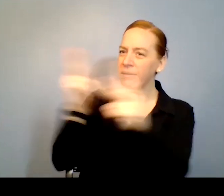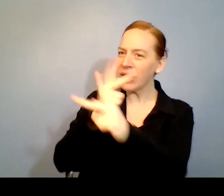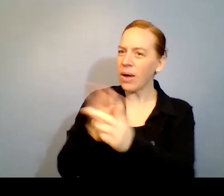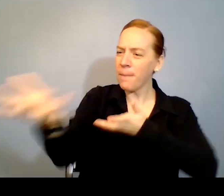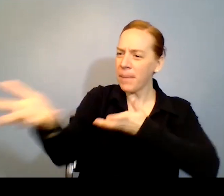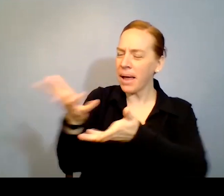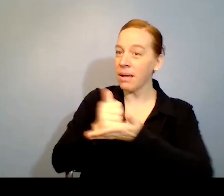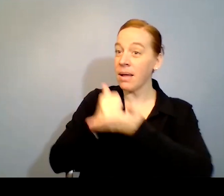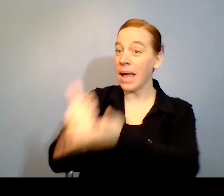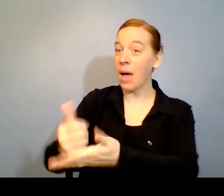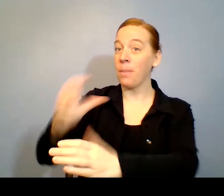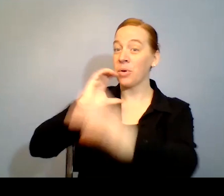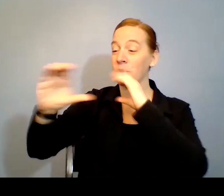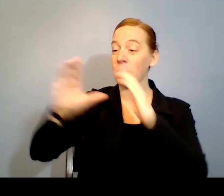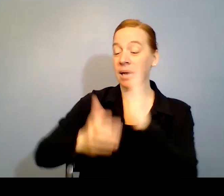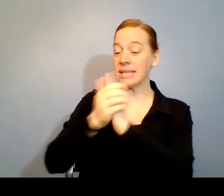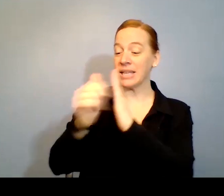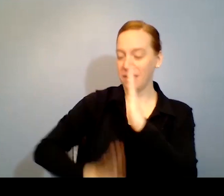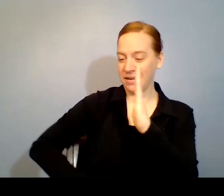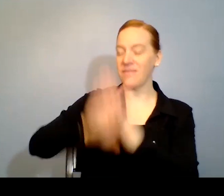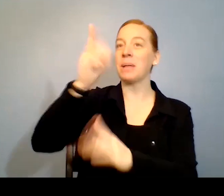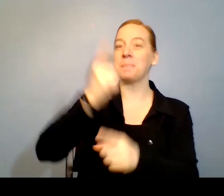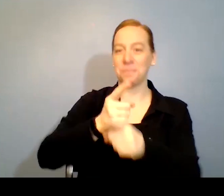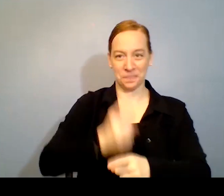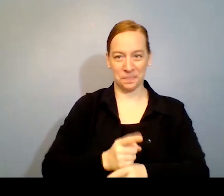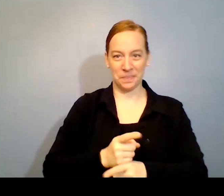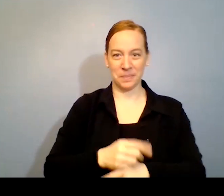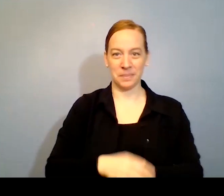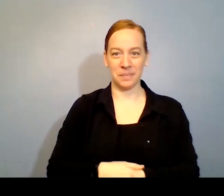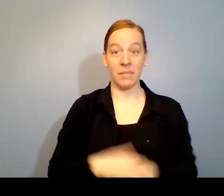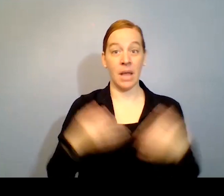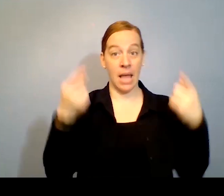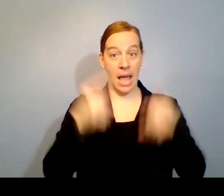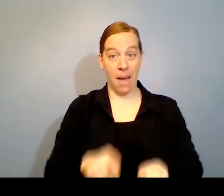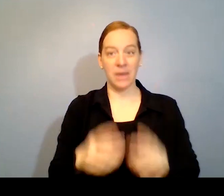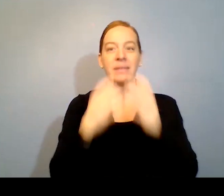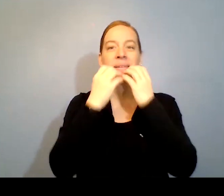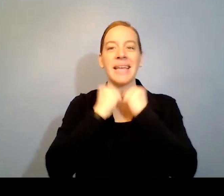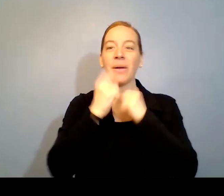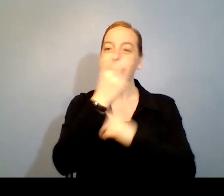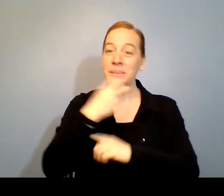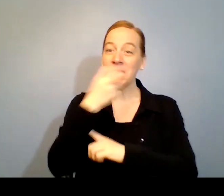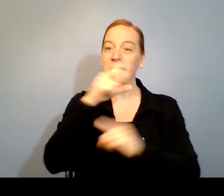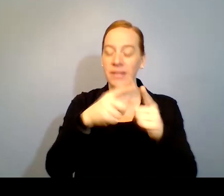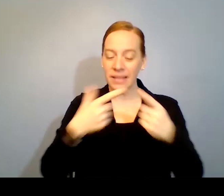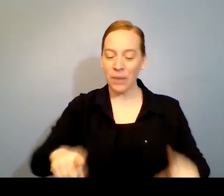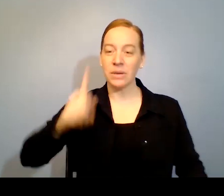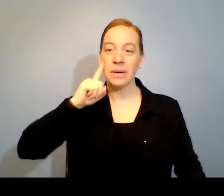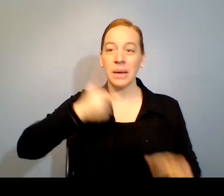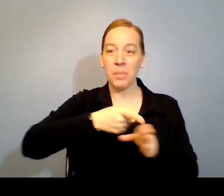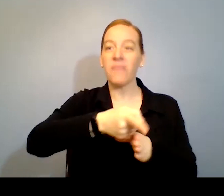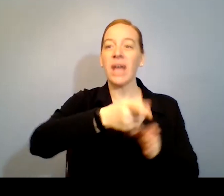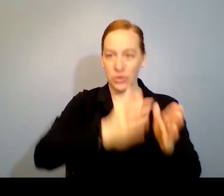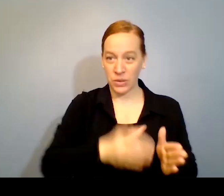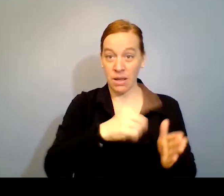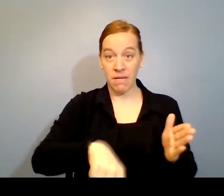hearing impairments to develop appropriate communicative skills. And whereas, with the assistance of caring speech,